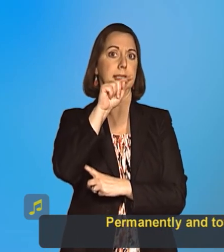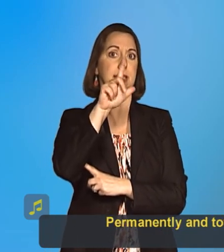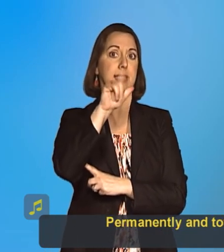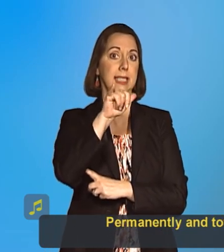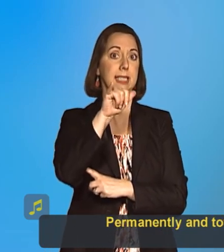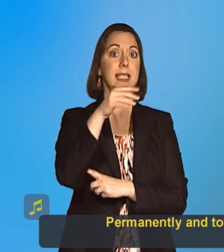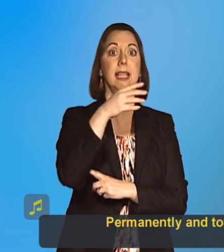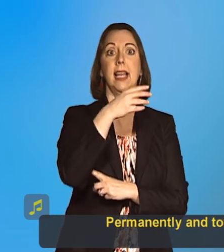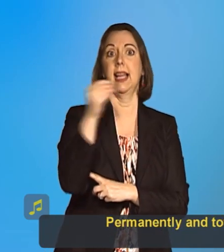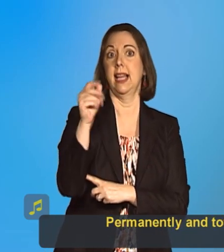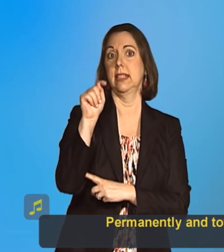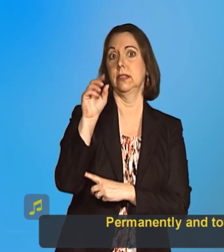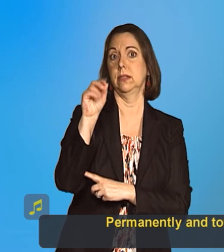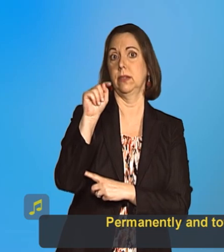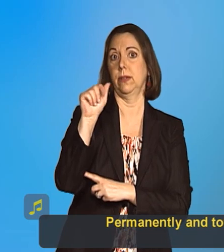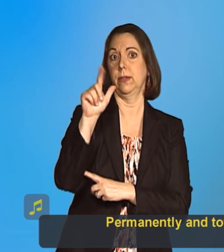permanently and totally disabled.